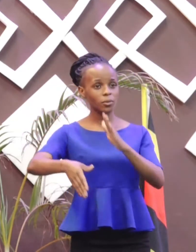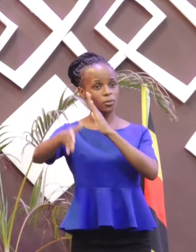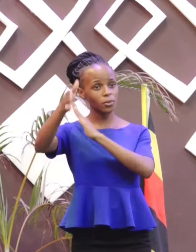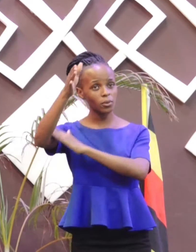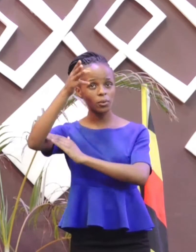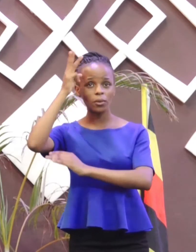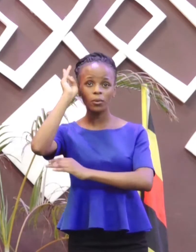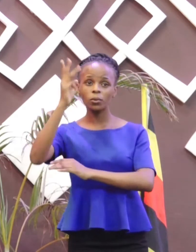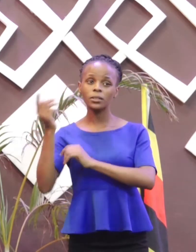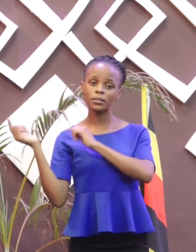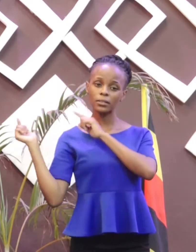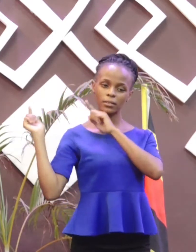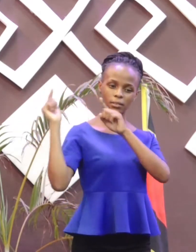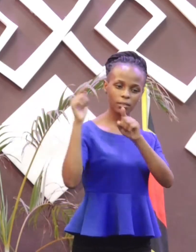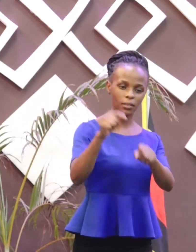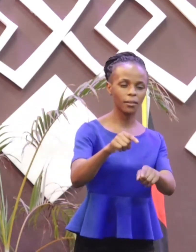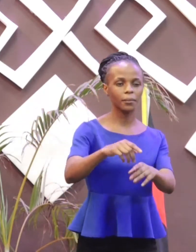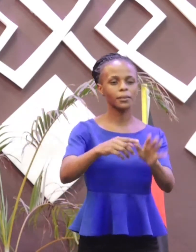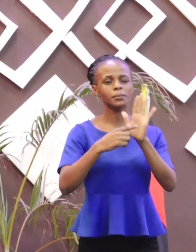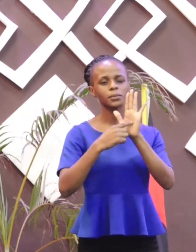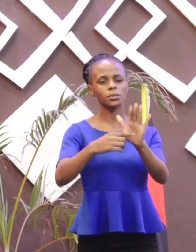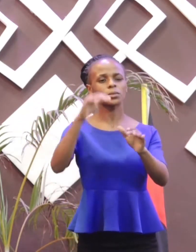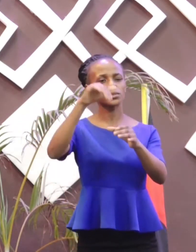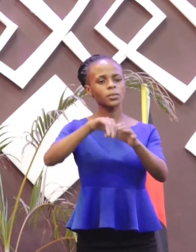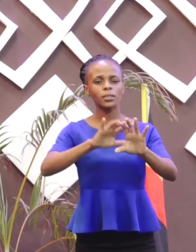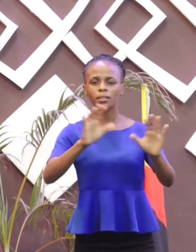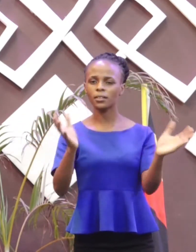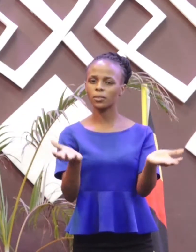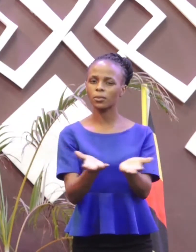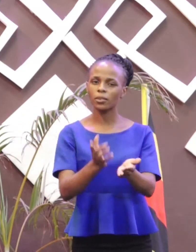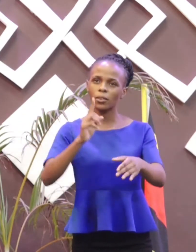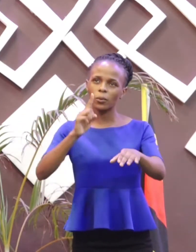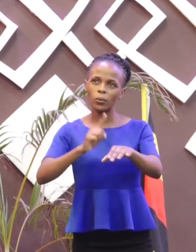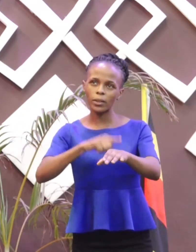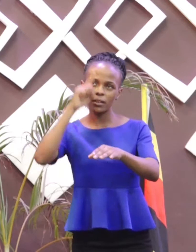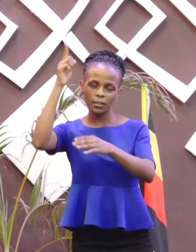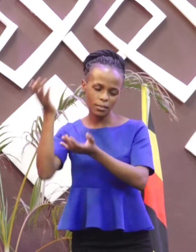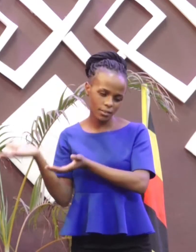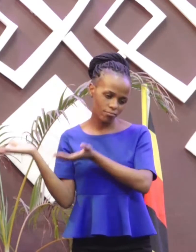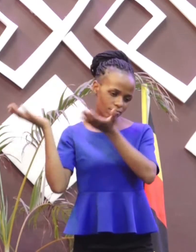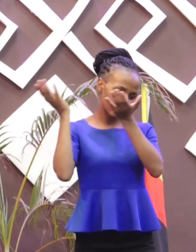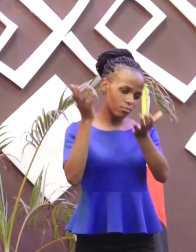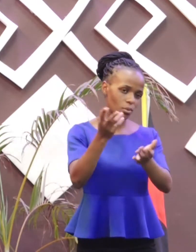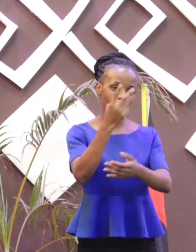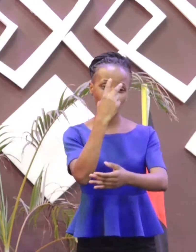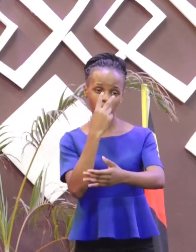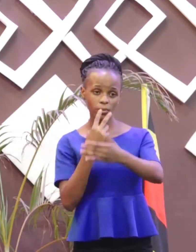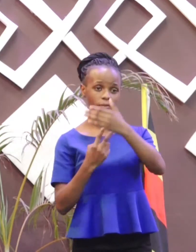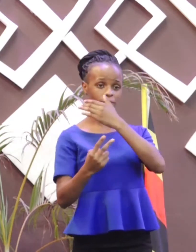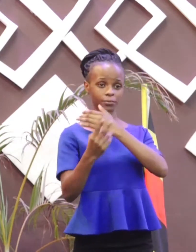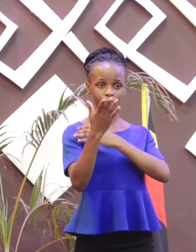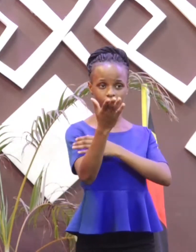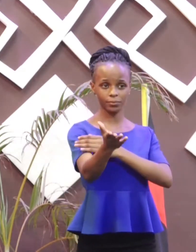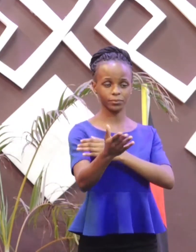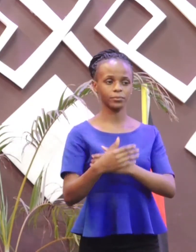bw'ensi bwe yali aleeta okwolesebwa kuno. Until when that exact thing that was upon the heart of